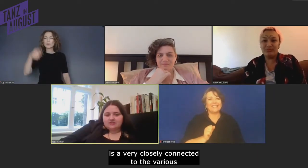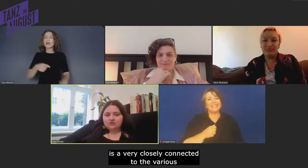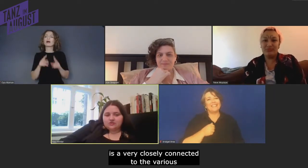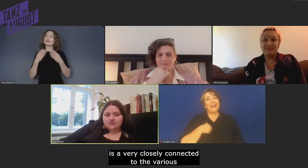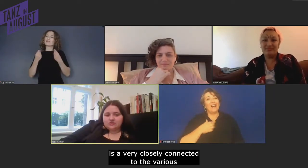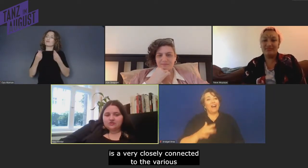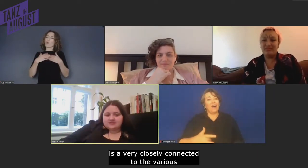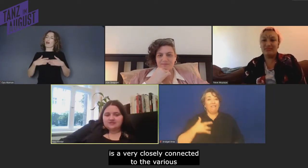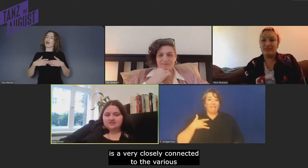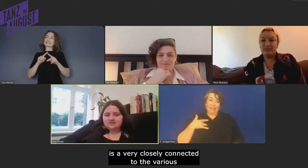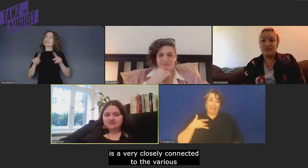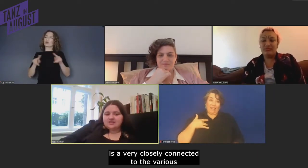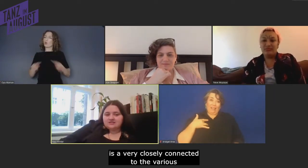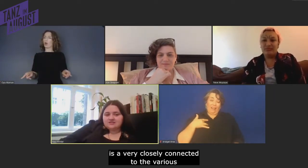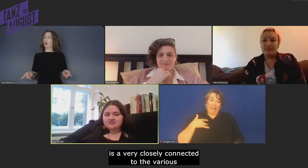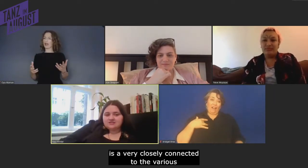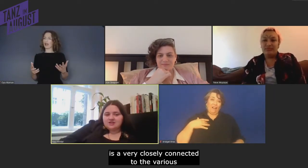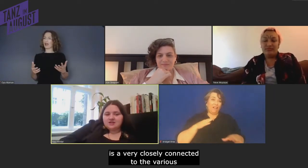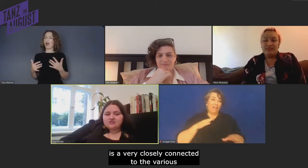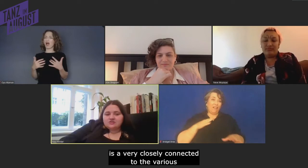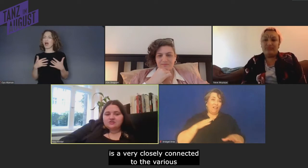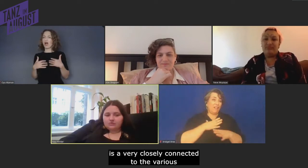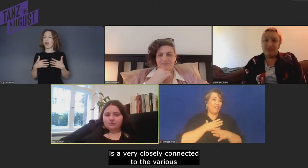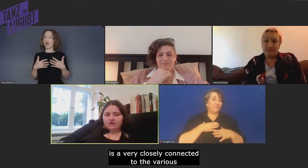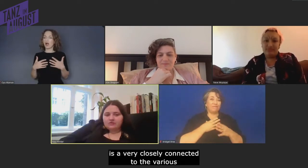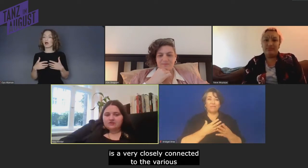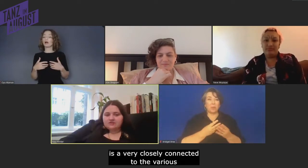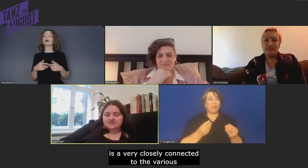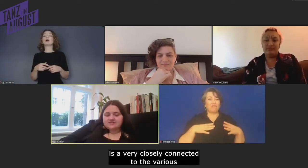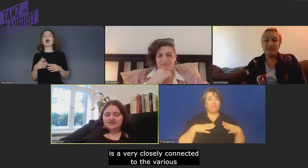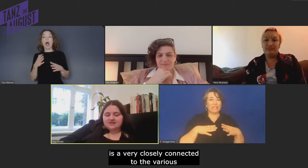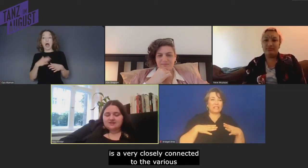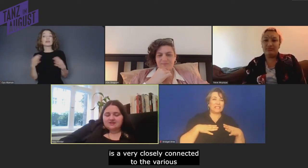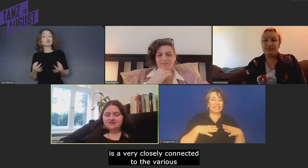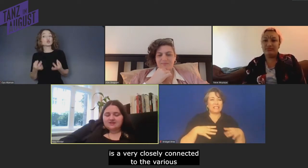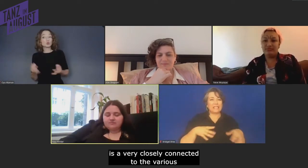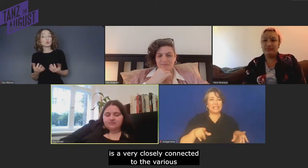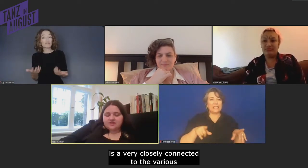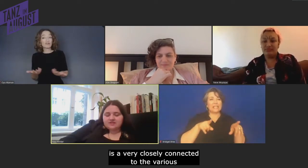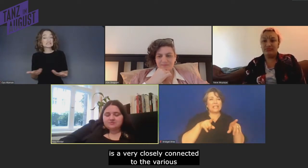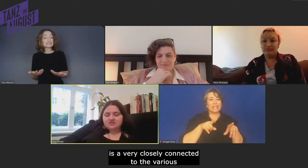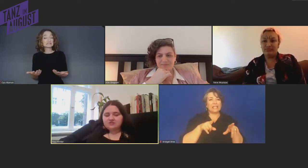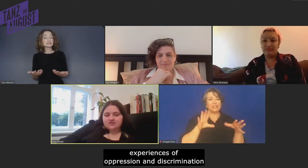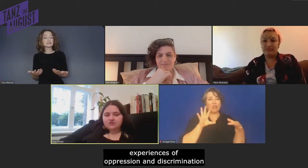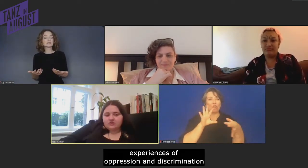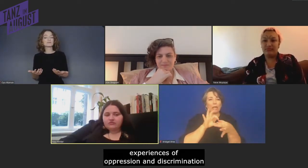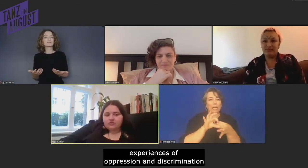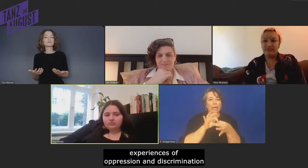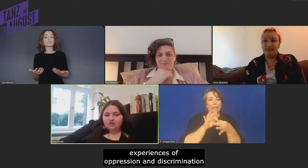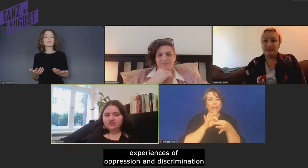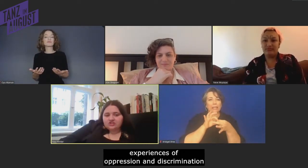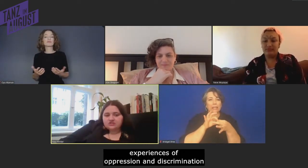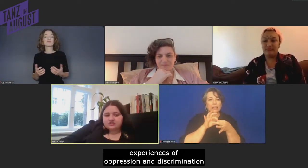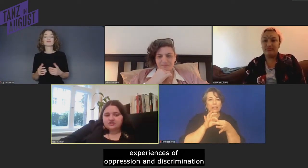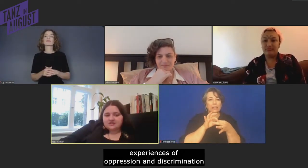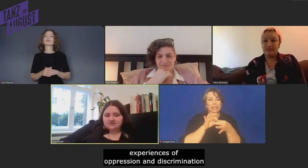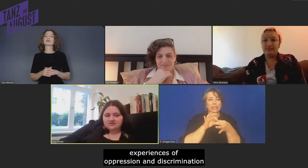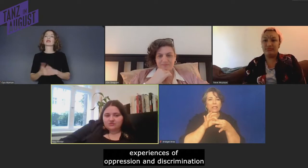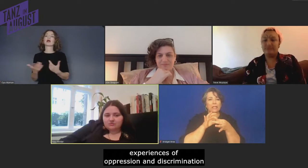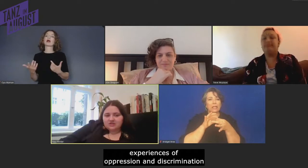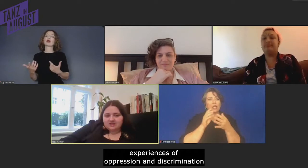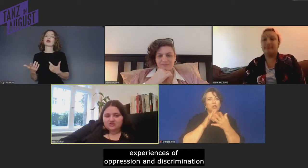very closely connected to the various experience of oppression